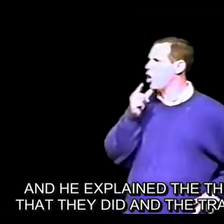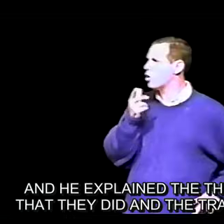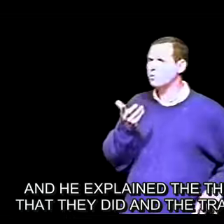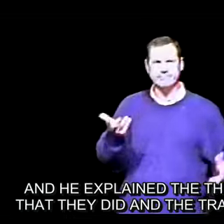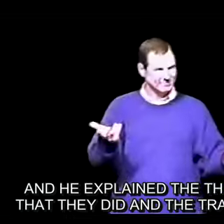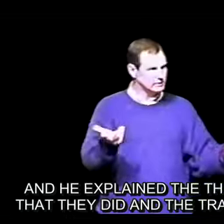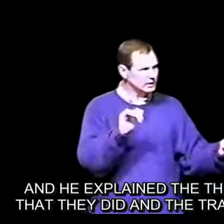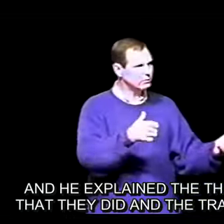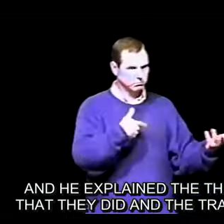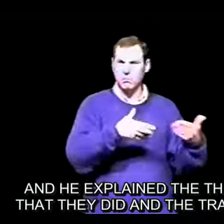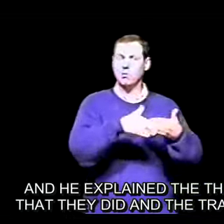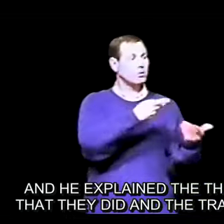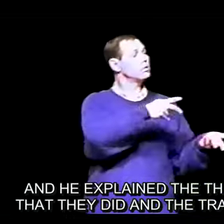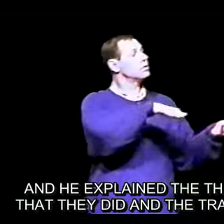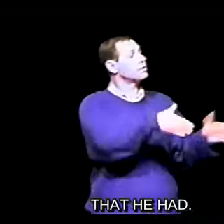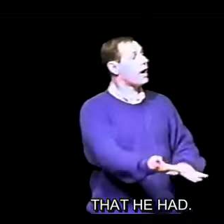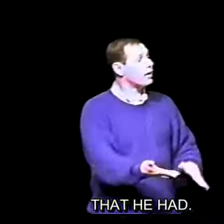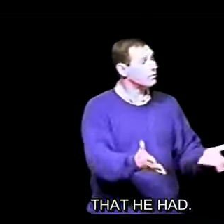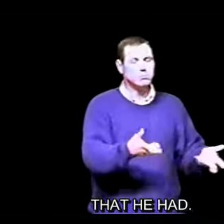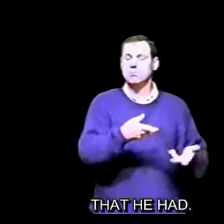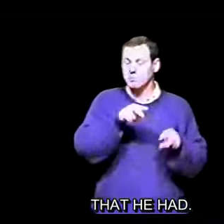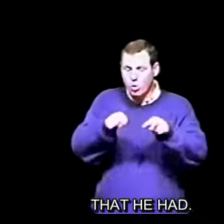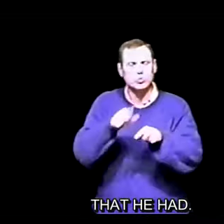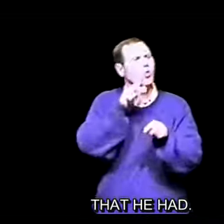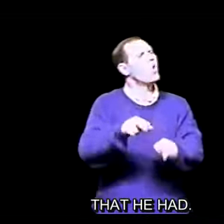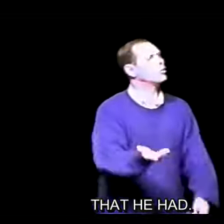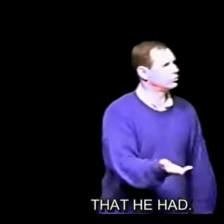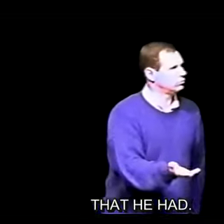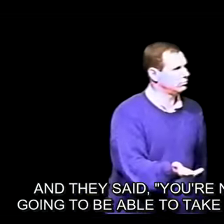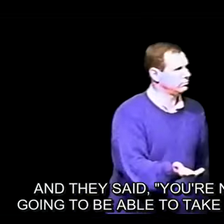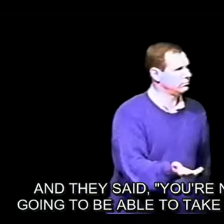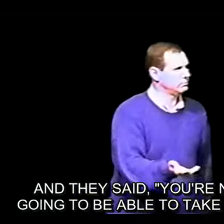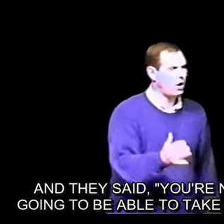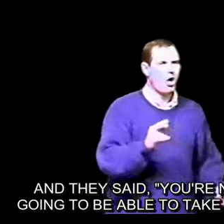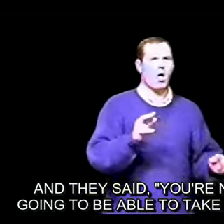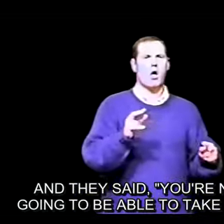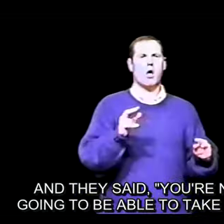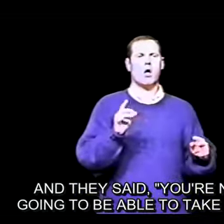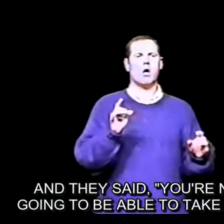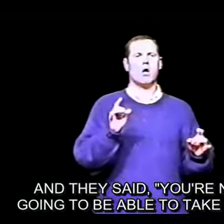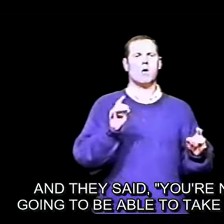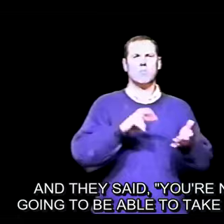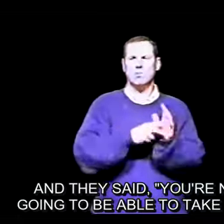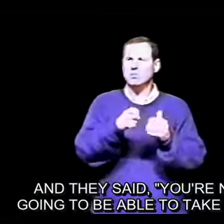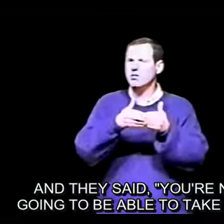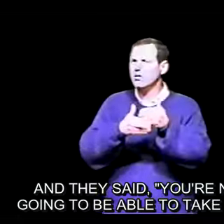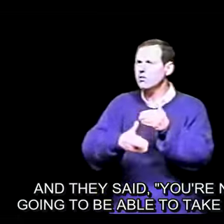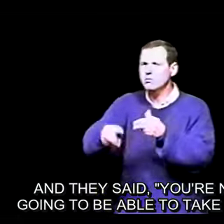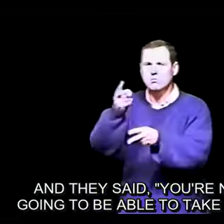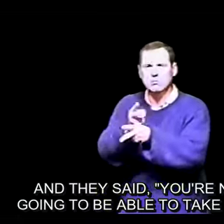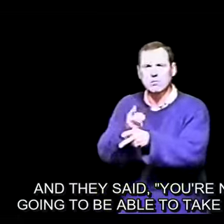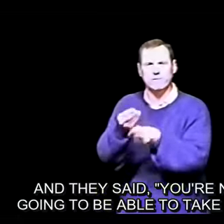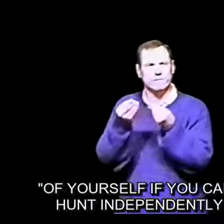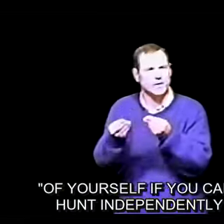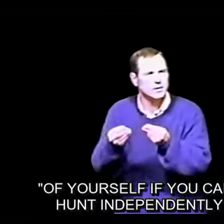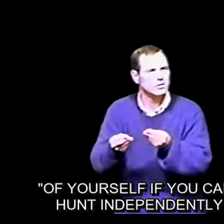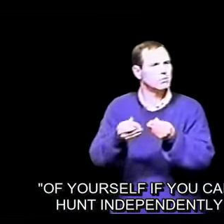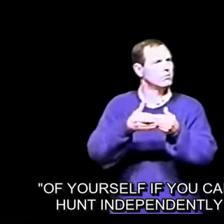did and the training that he had. And they said, you're not going to be able to take care of yourself if you